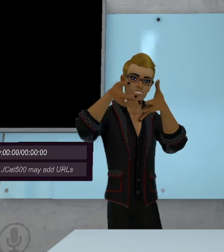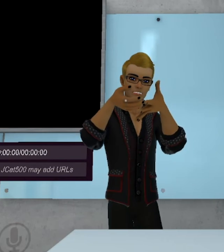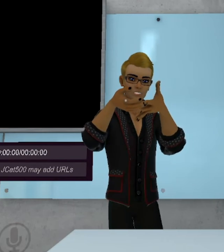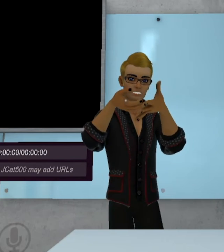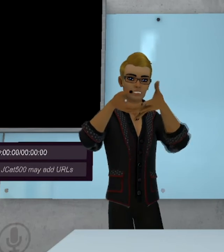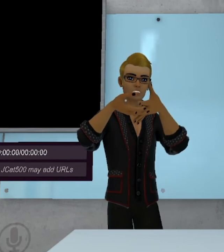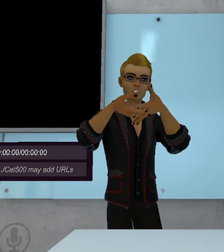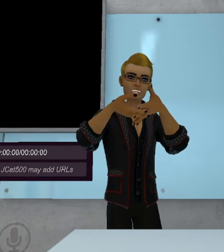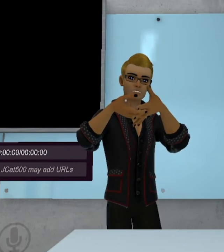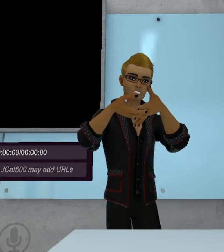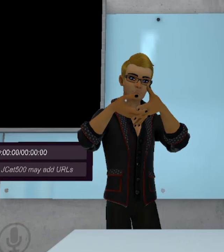any questions you have for me